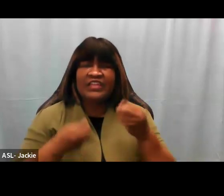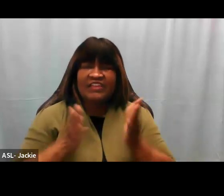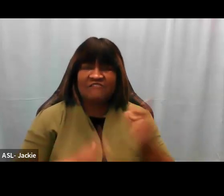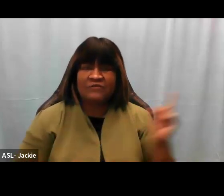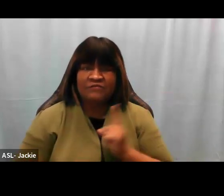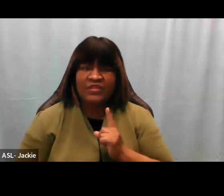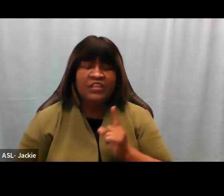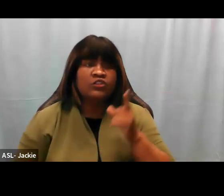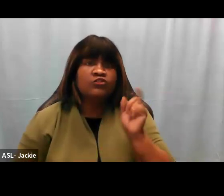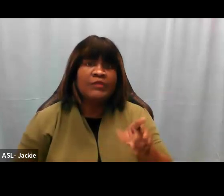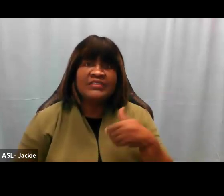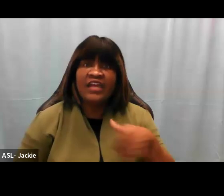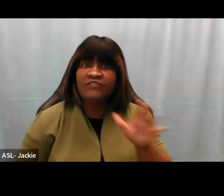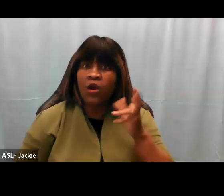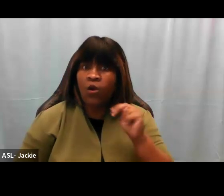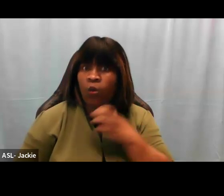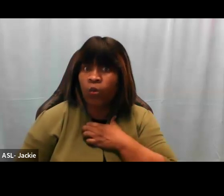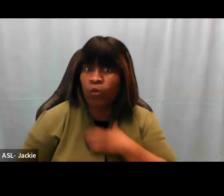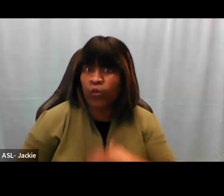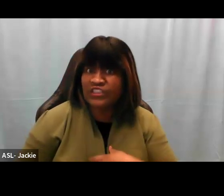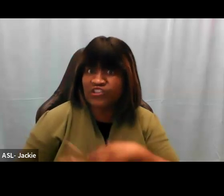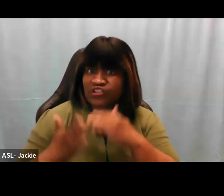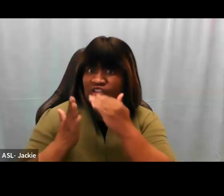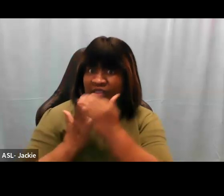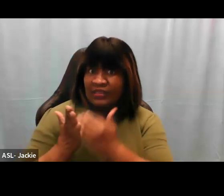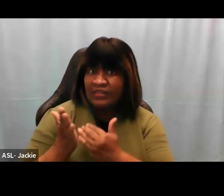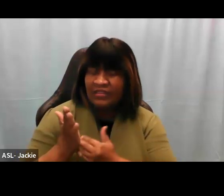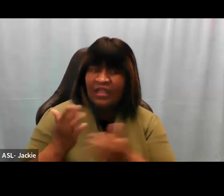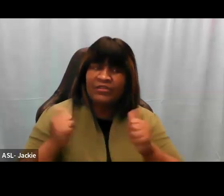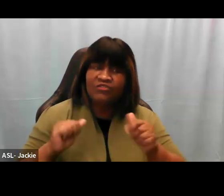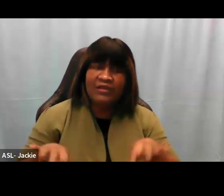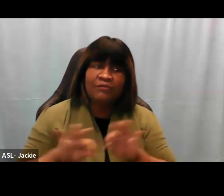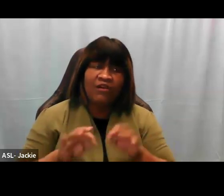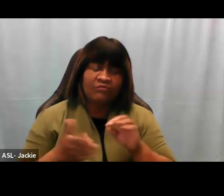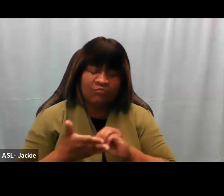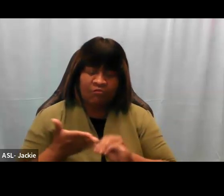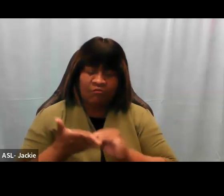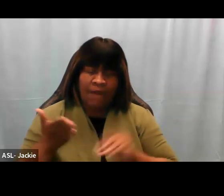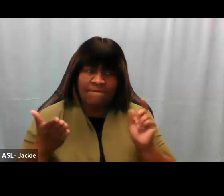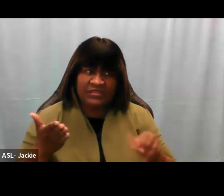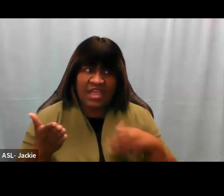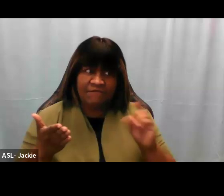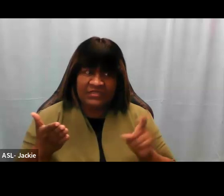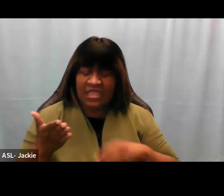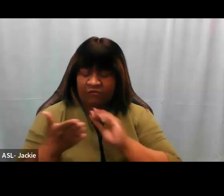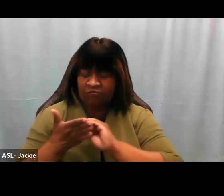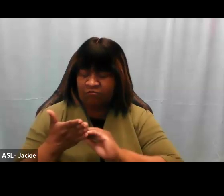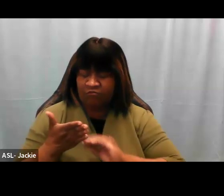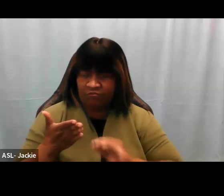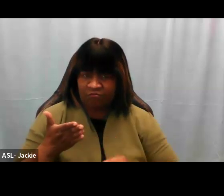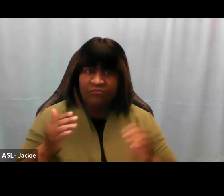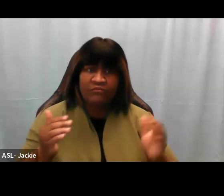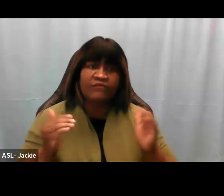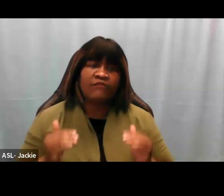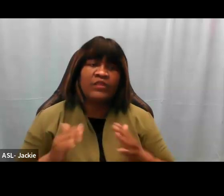your wish list, but I always suggest just trying to have a must-haves list. And then also, community living